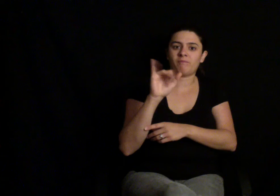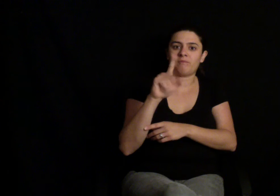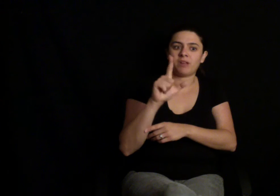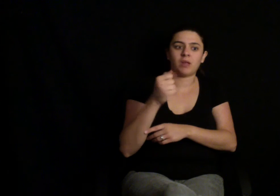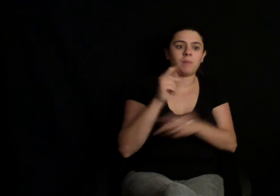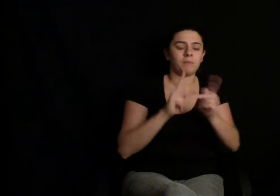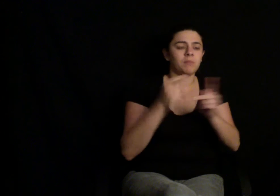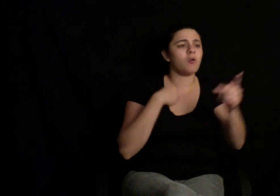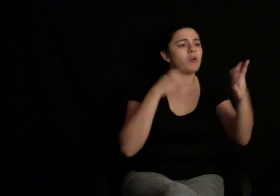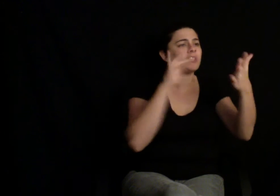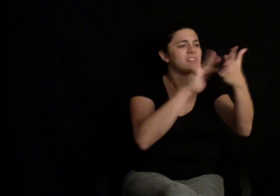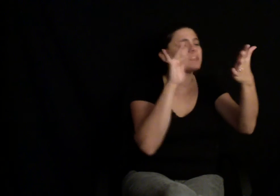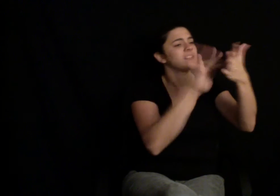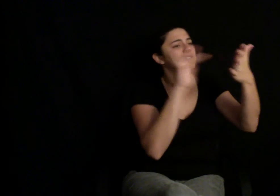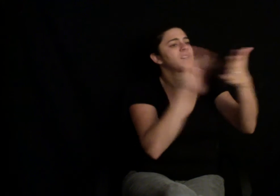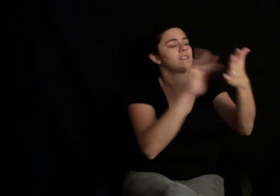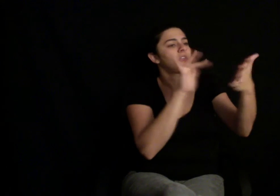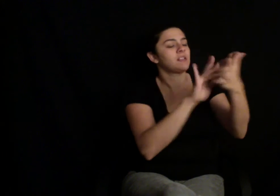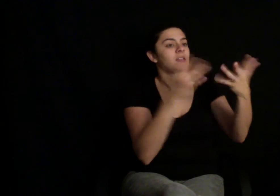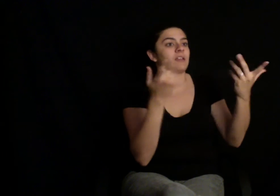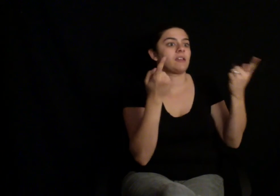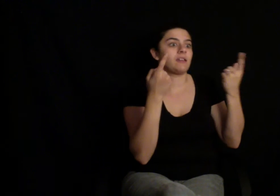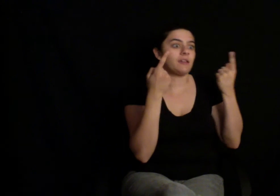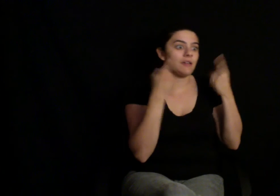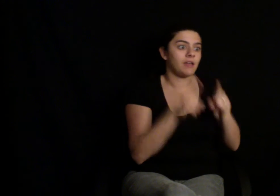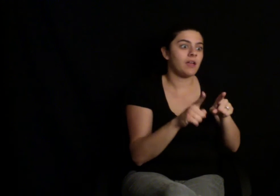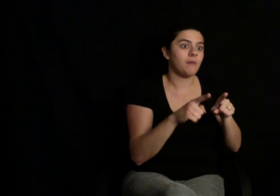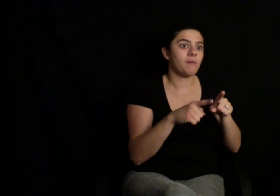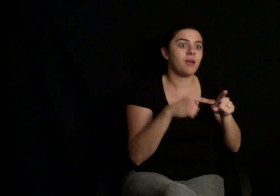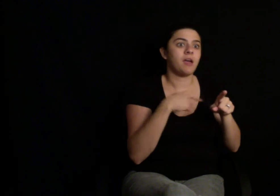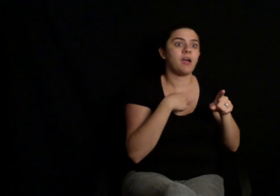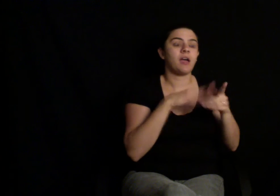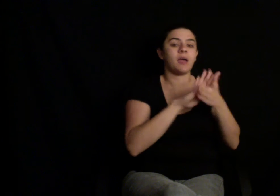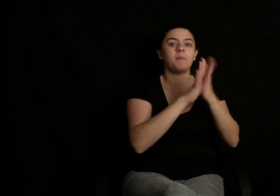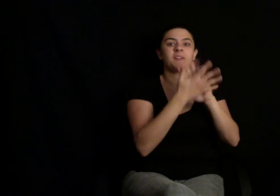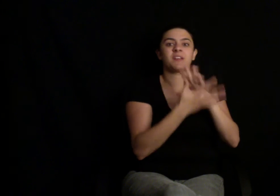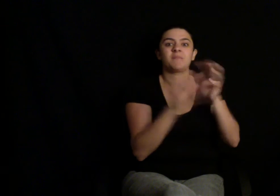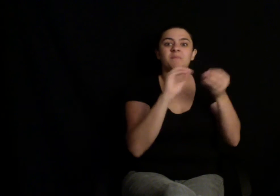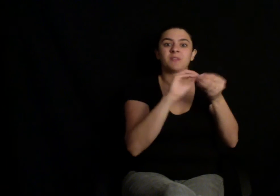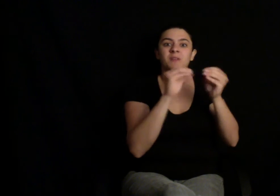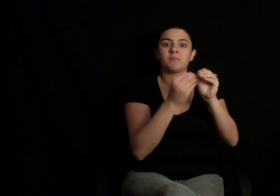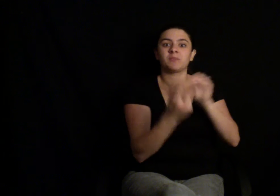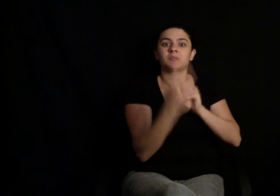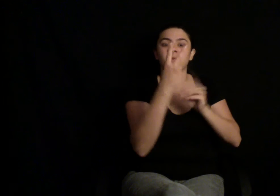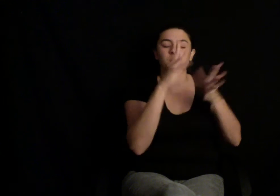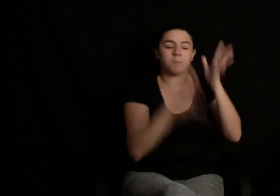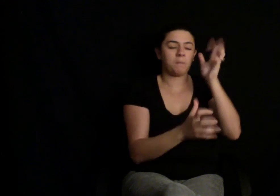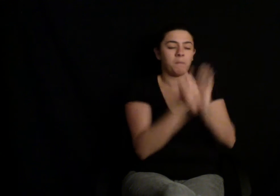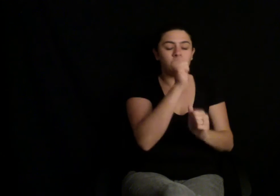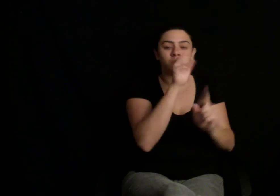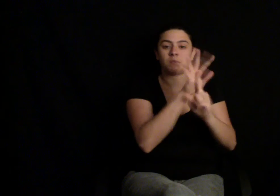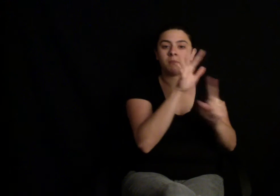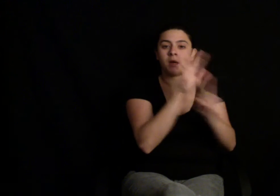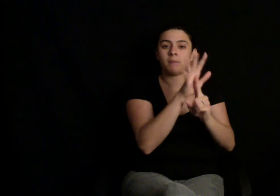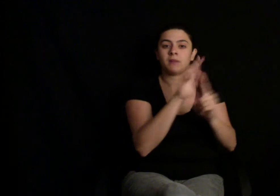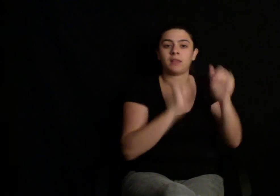ultimately what happened is I became the #2 most popular actor on IMDb.com under